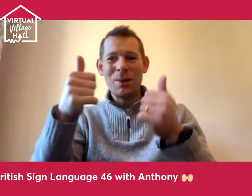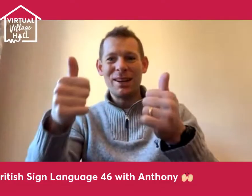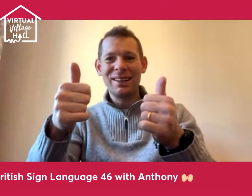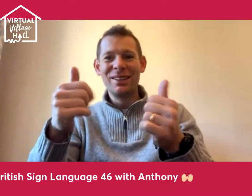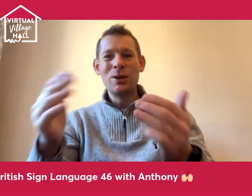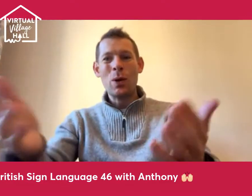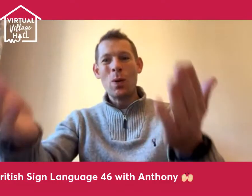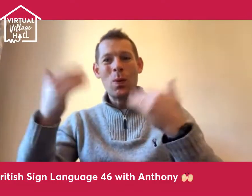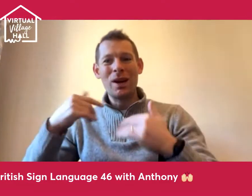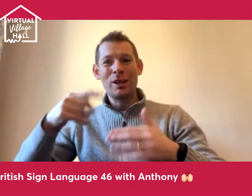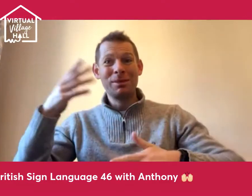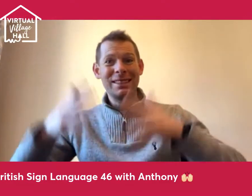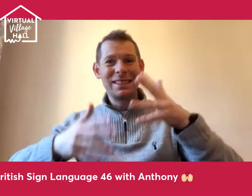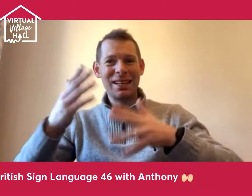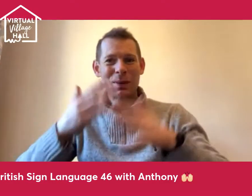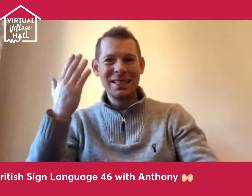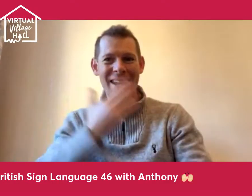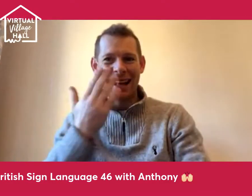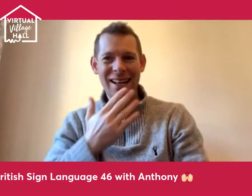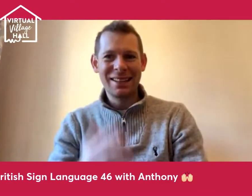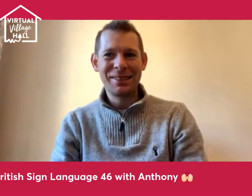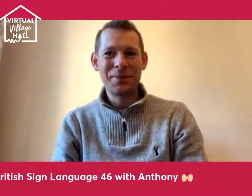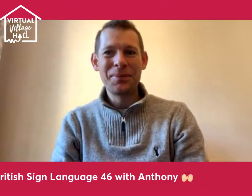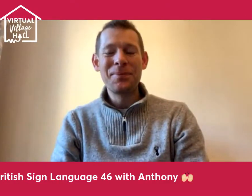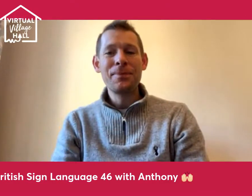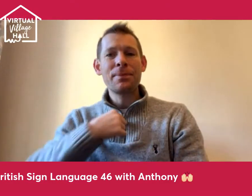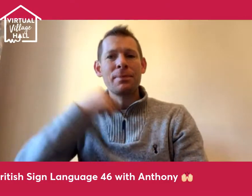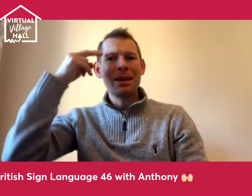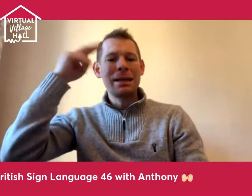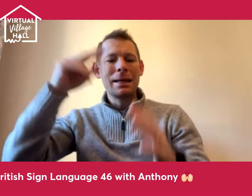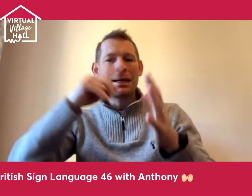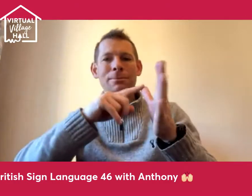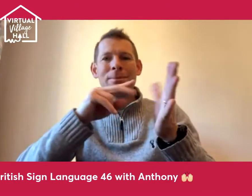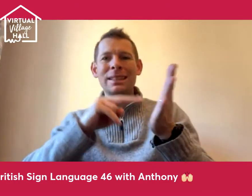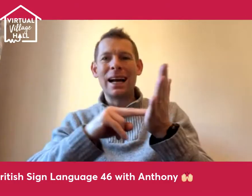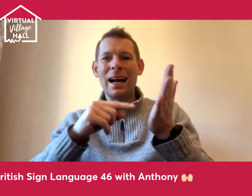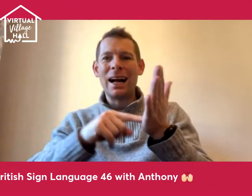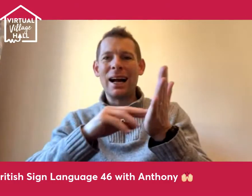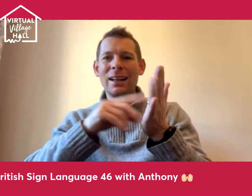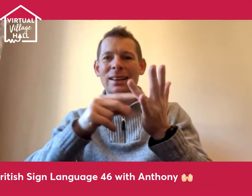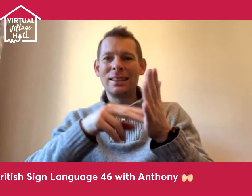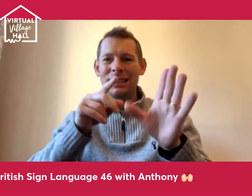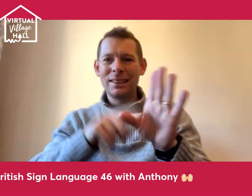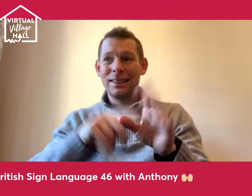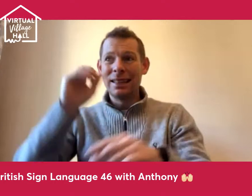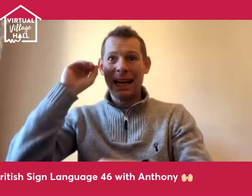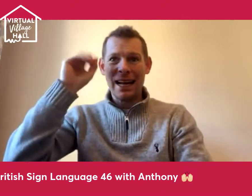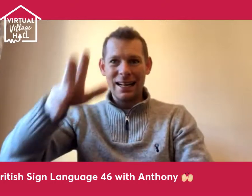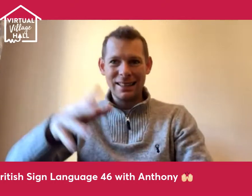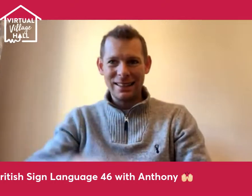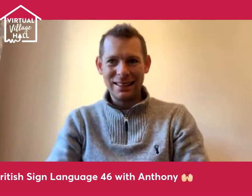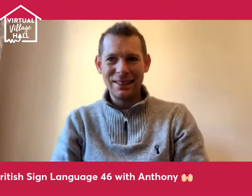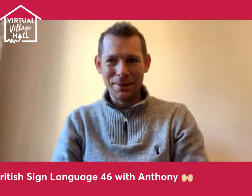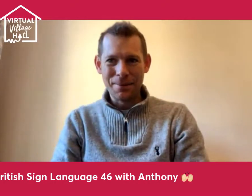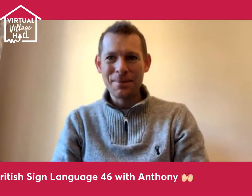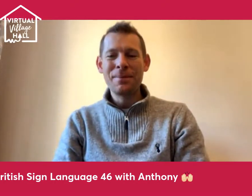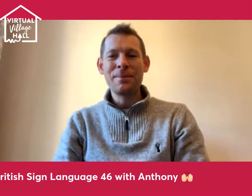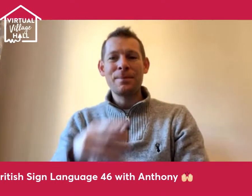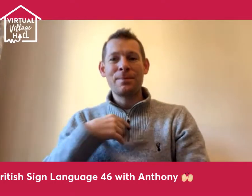Hello, everybody. Good morning. You're very welcome to our sign language class this morning. My name is Anthony, and that's my sign